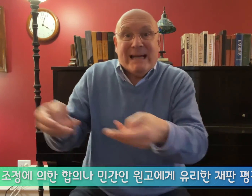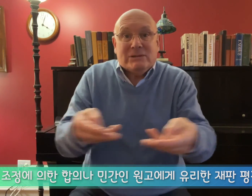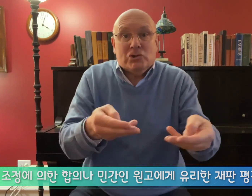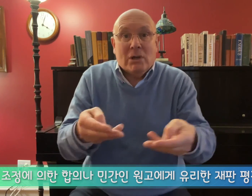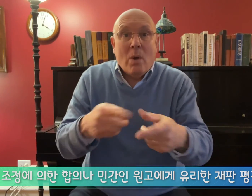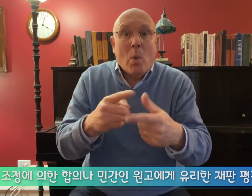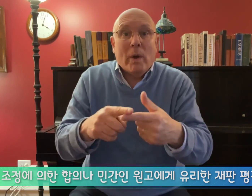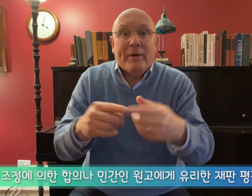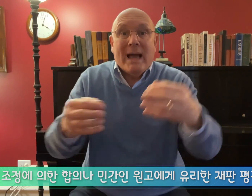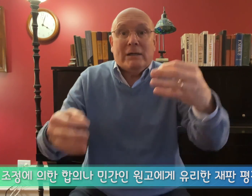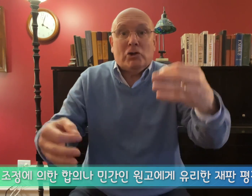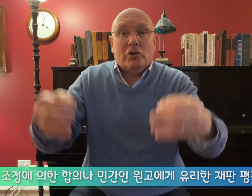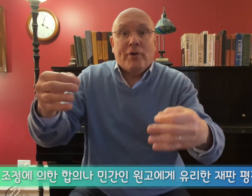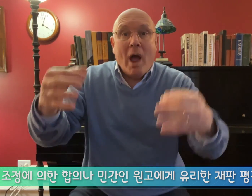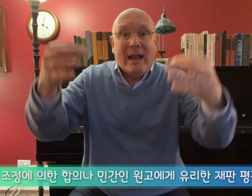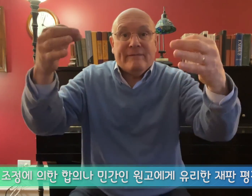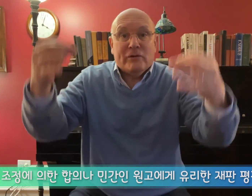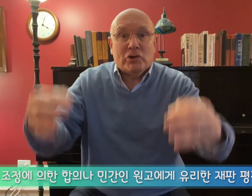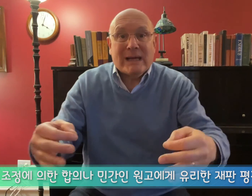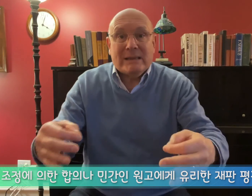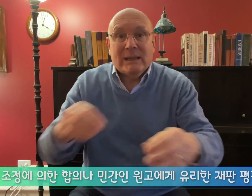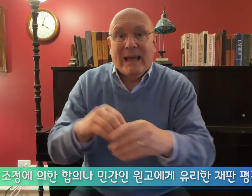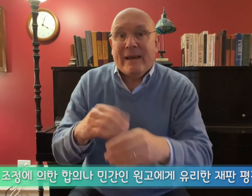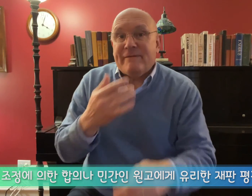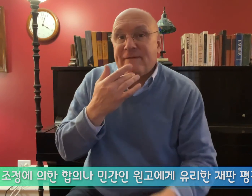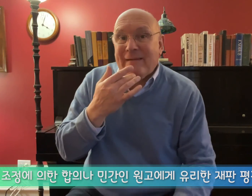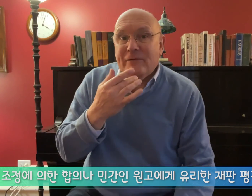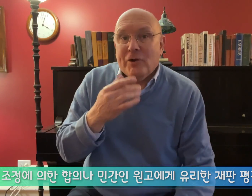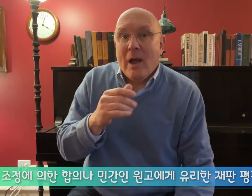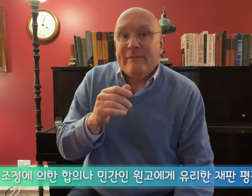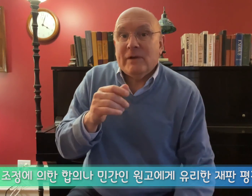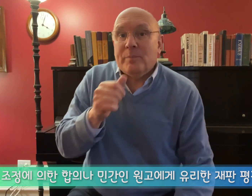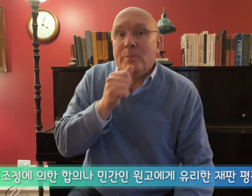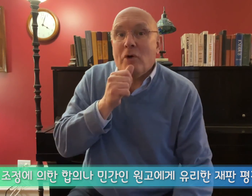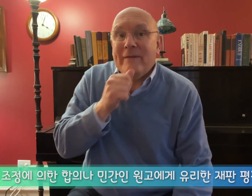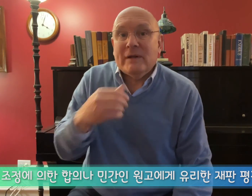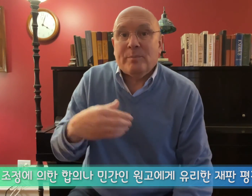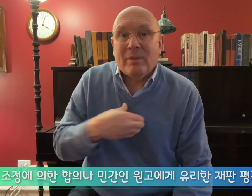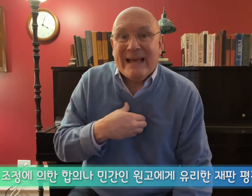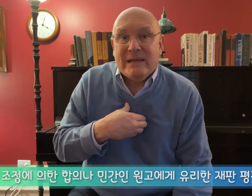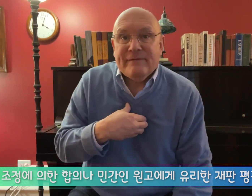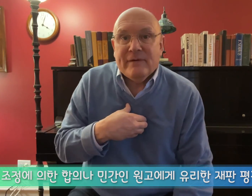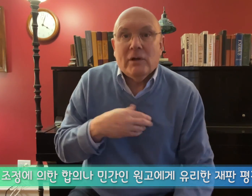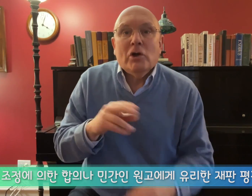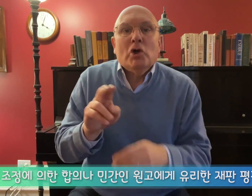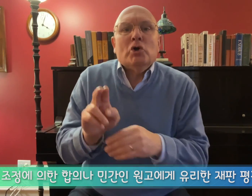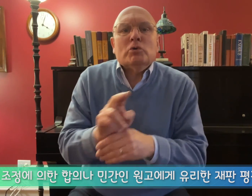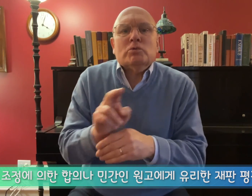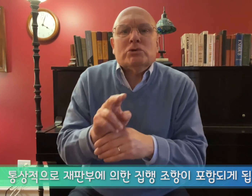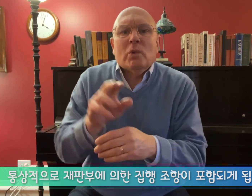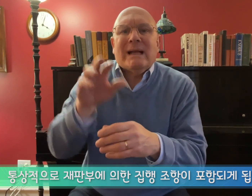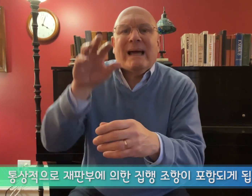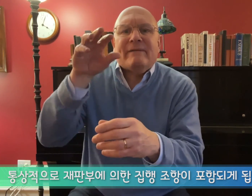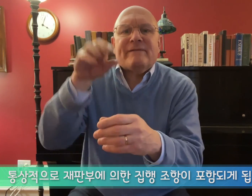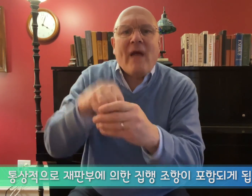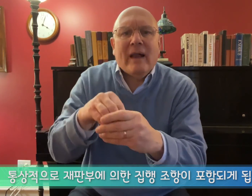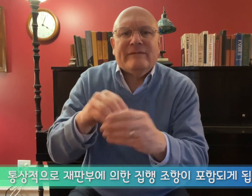Settlement by mediation or a trial verdict in favor of the private plaintiff usually